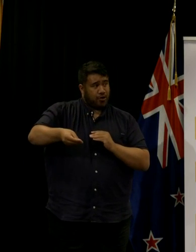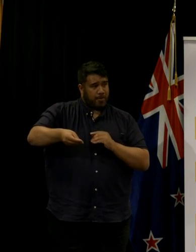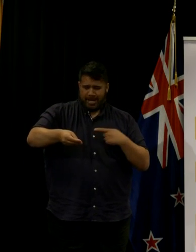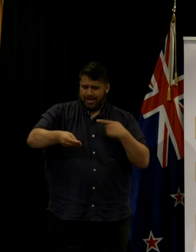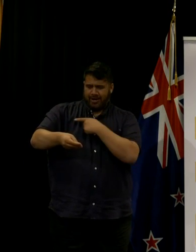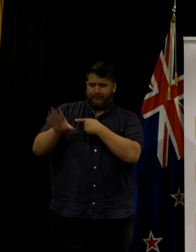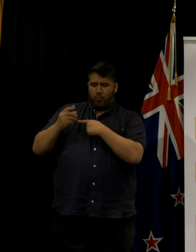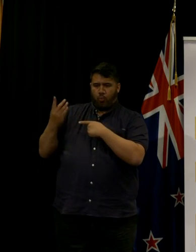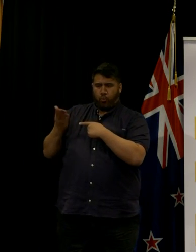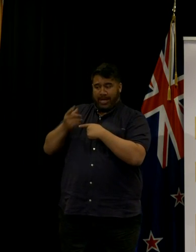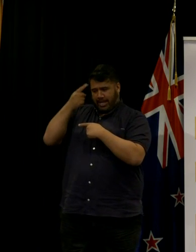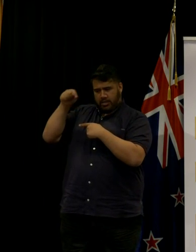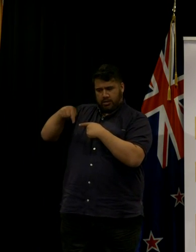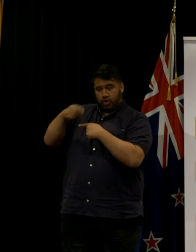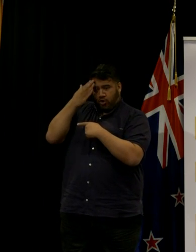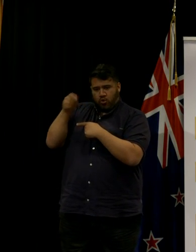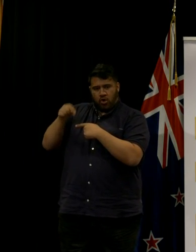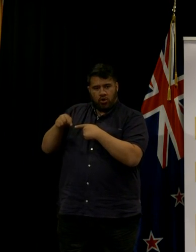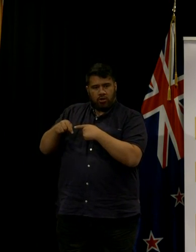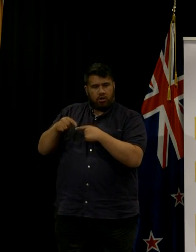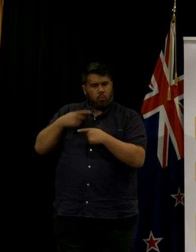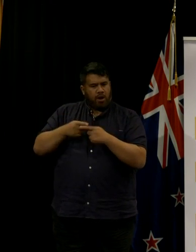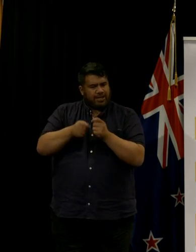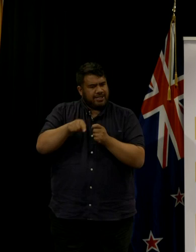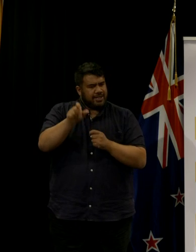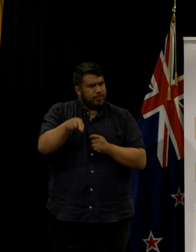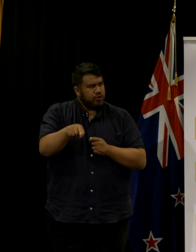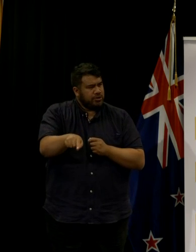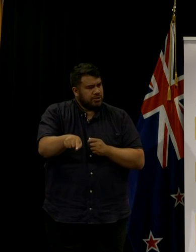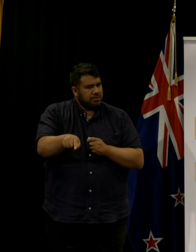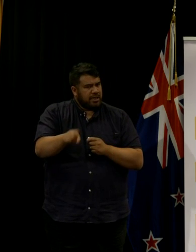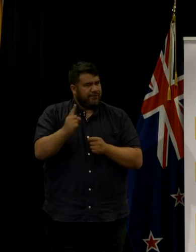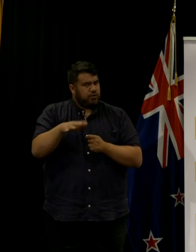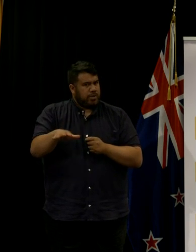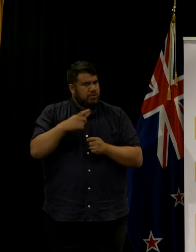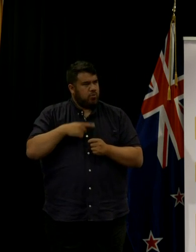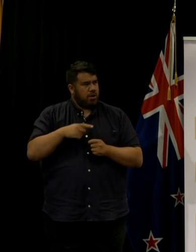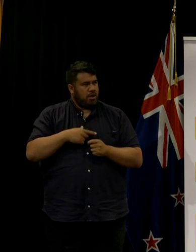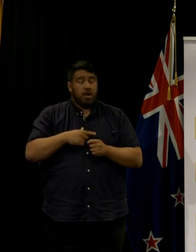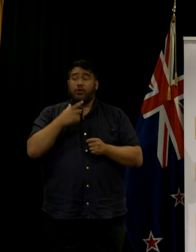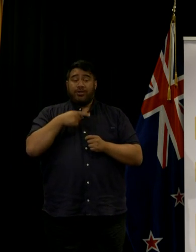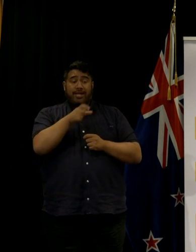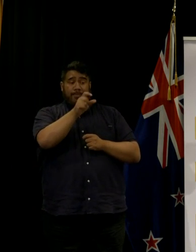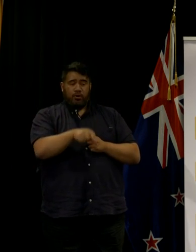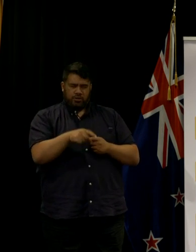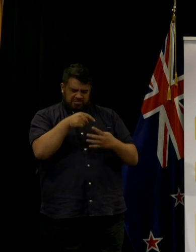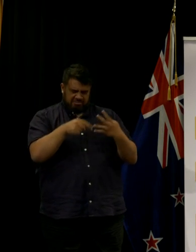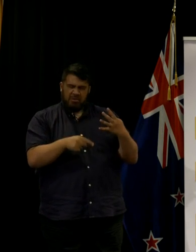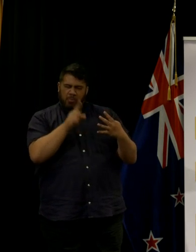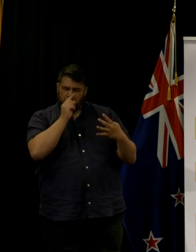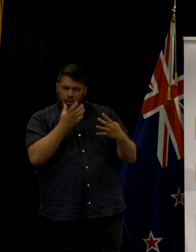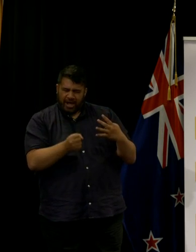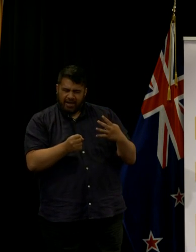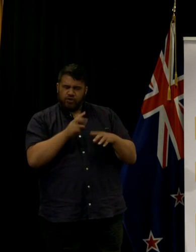were they tested? Because they were symptomatic and the clinician exercised their judgment, and